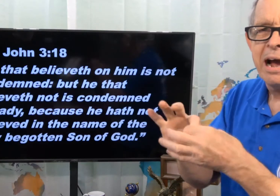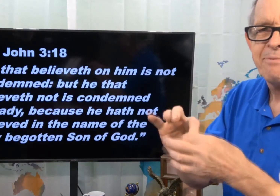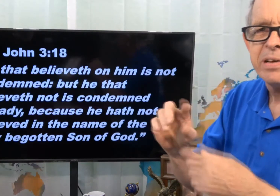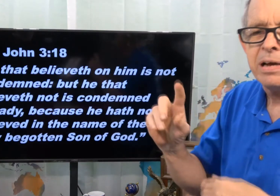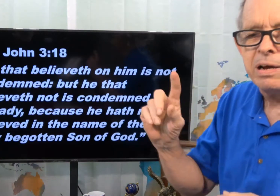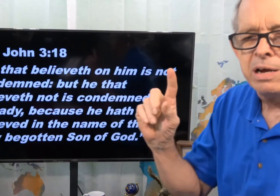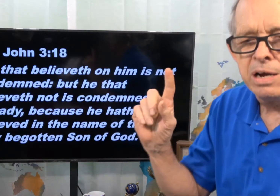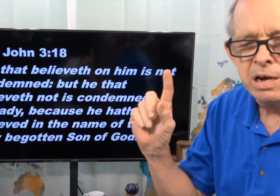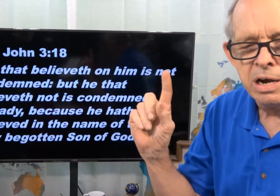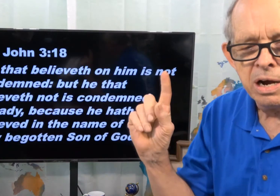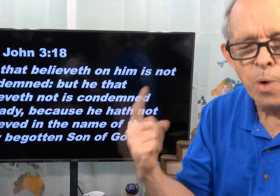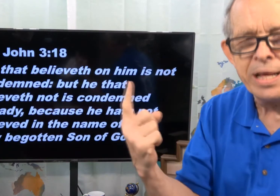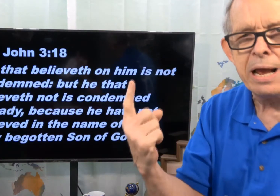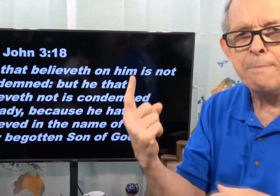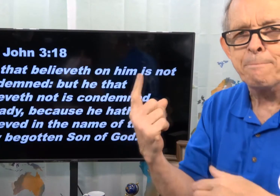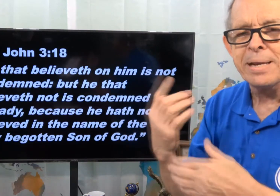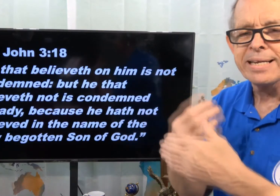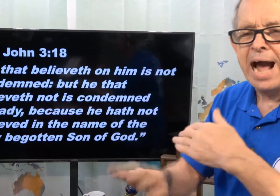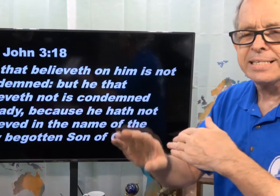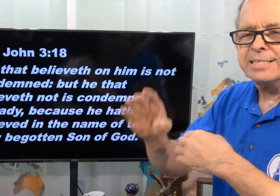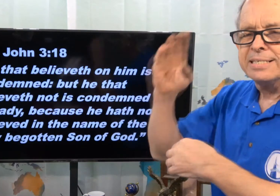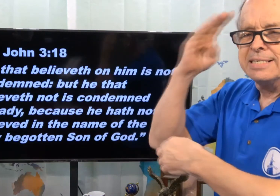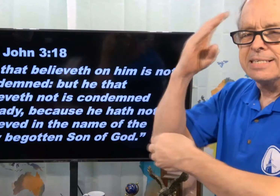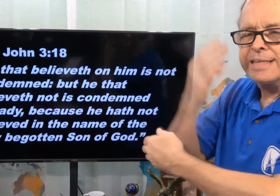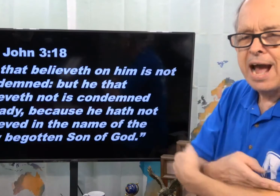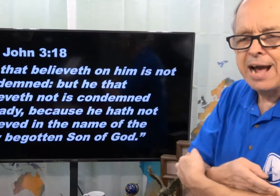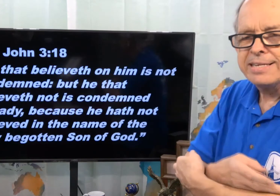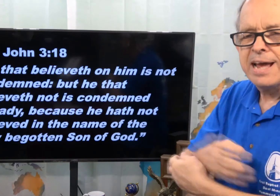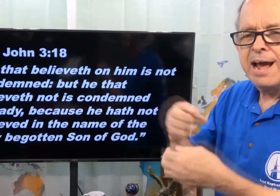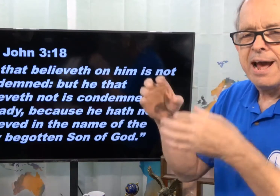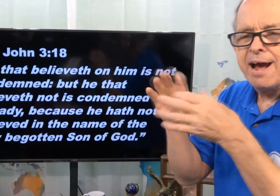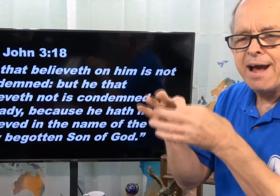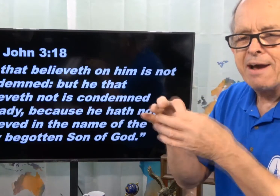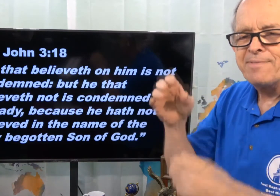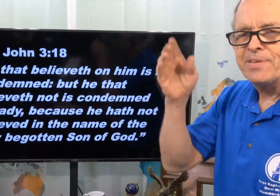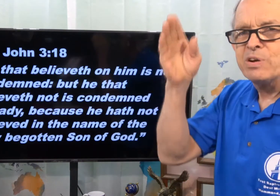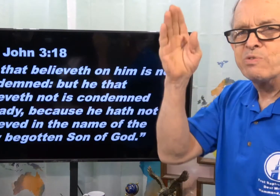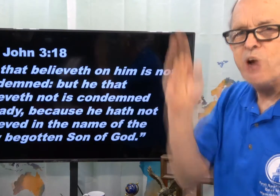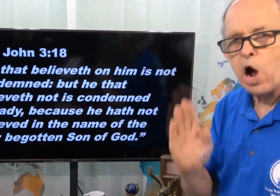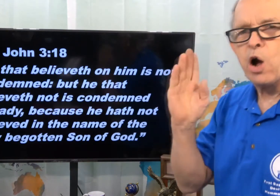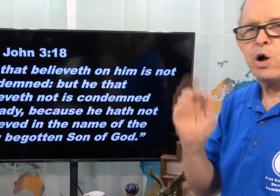the only begotten Son of God.